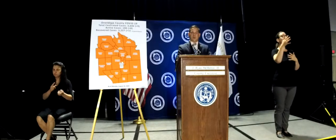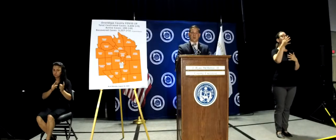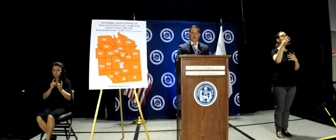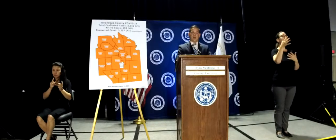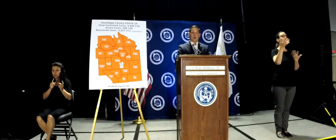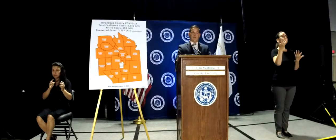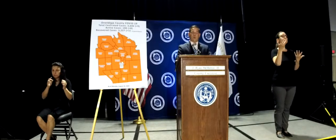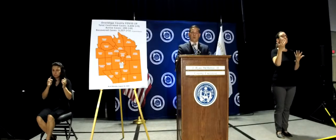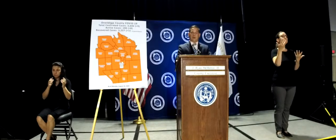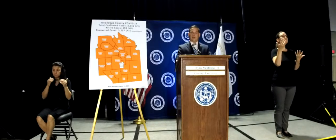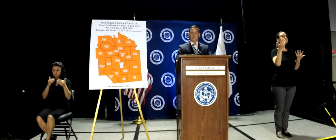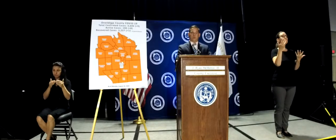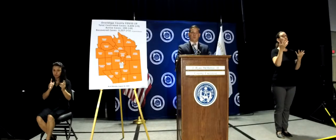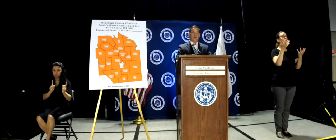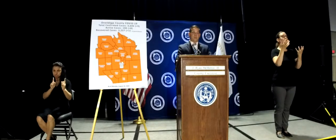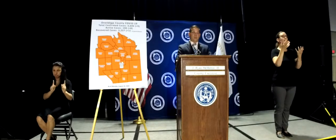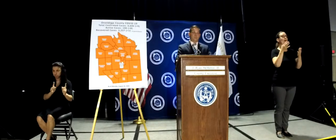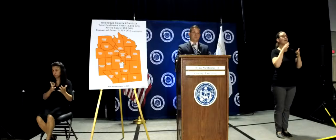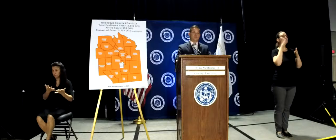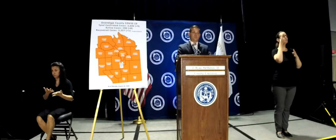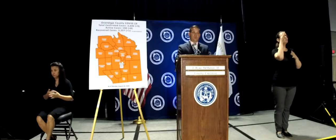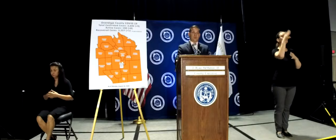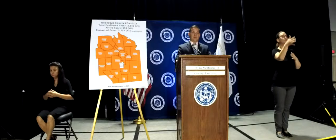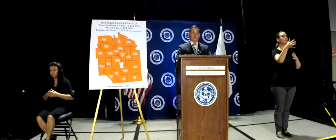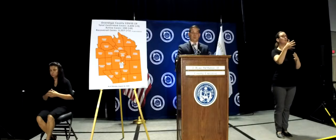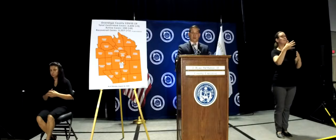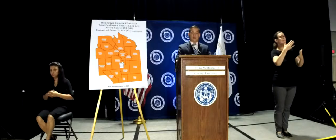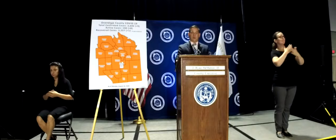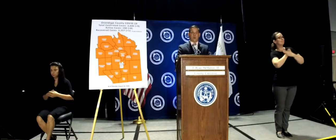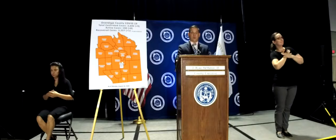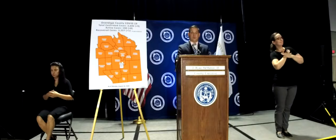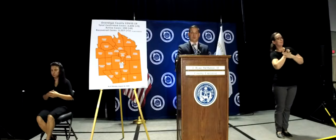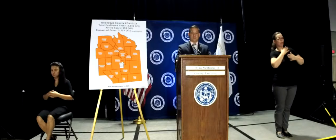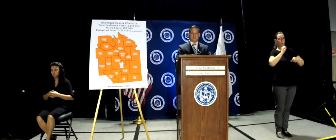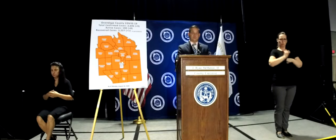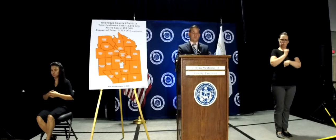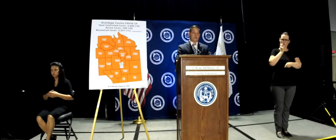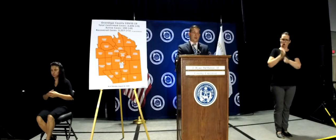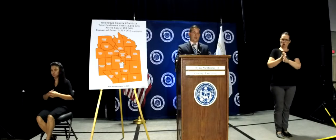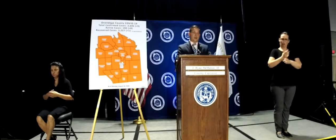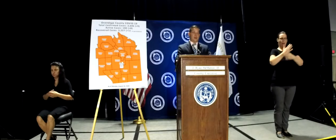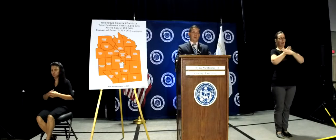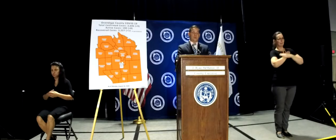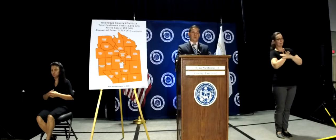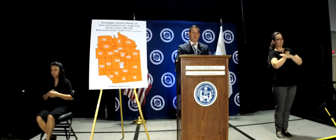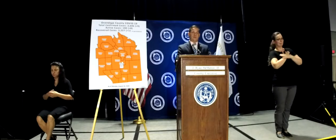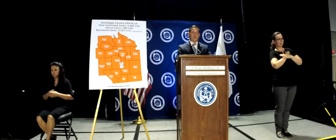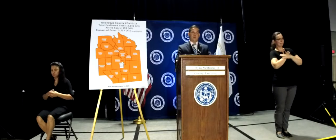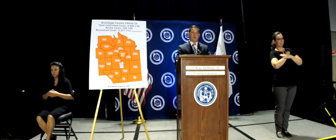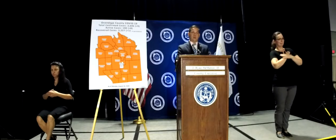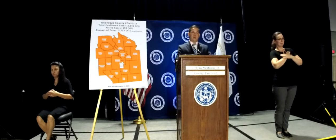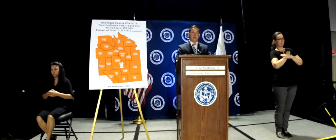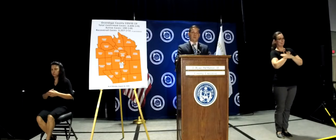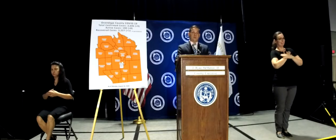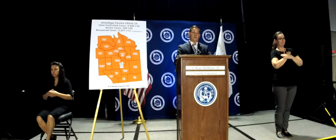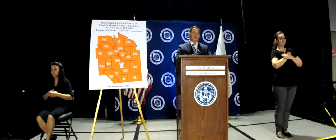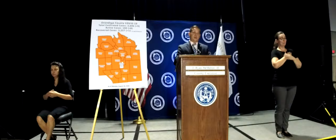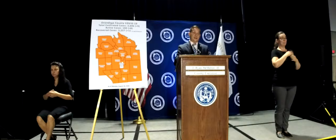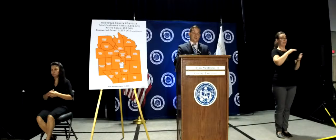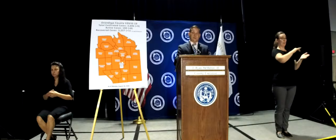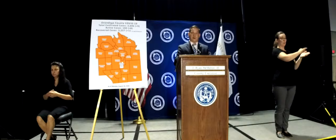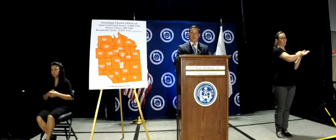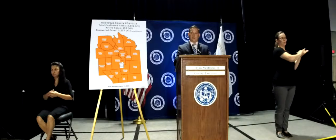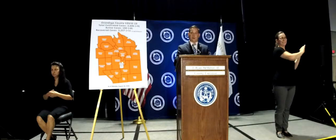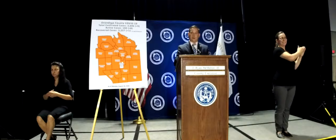resources on the weekend with your family, you can't do that in New York City. And you still have the ability to live